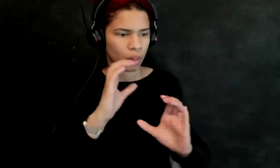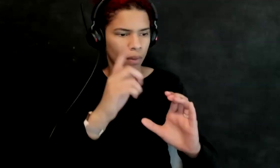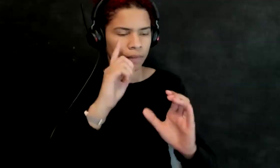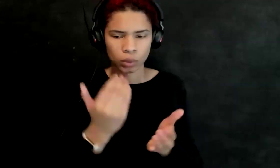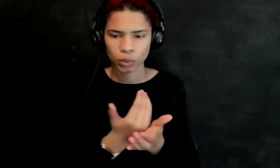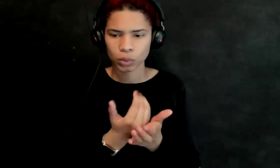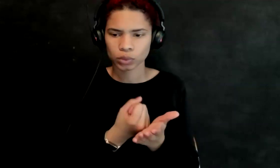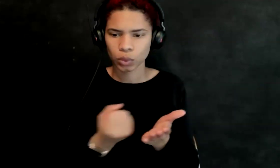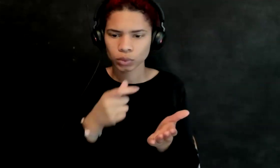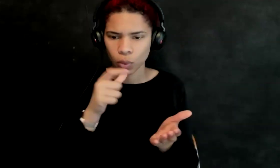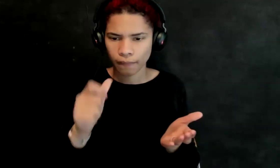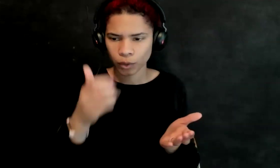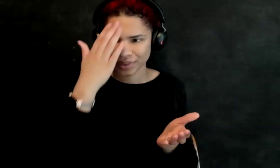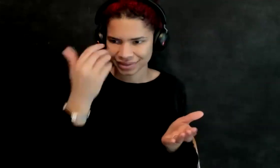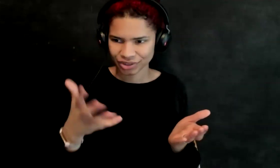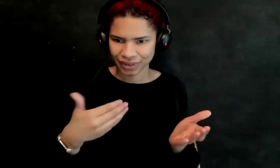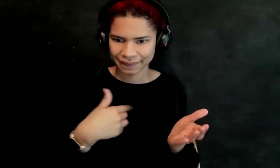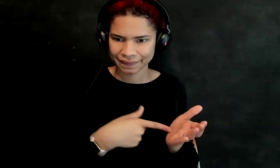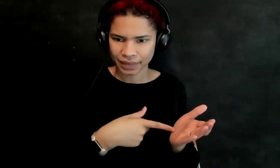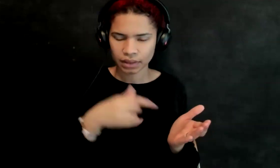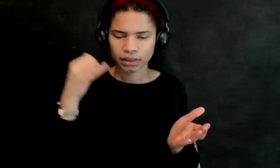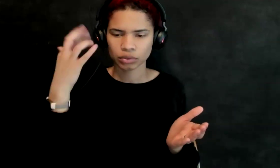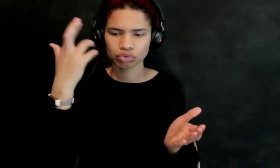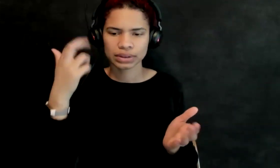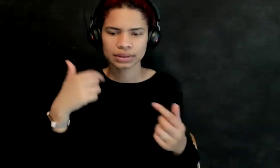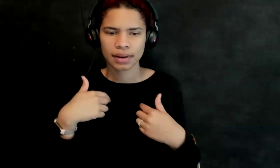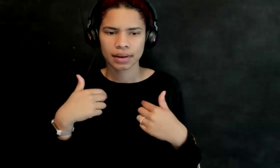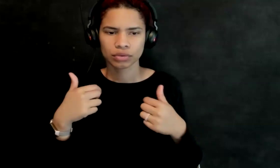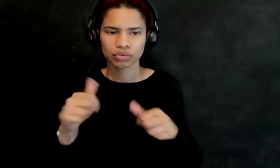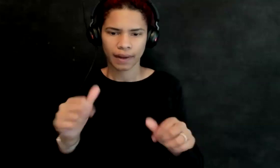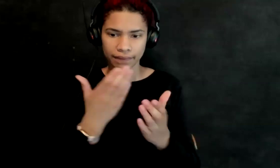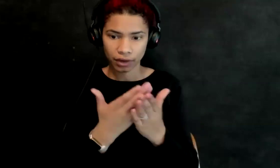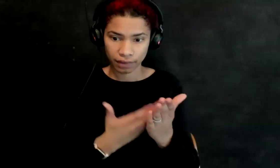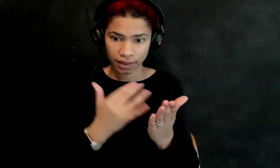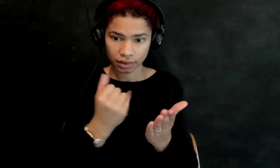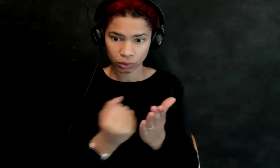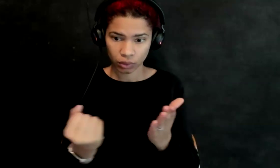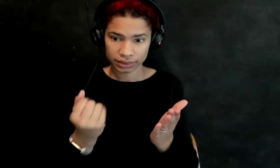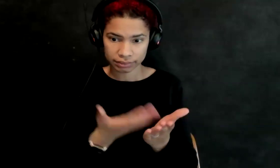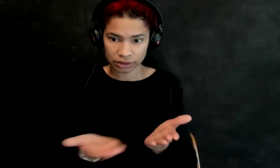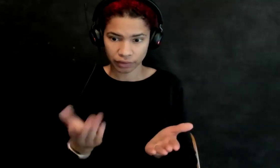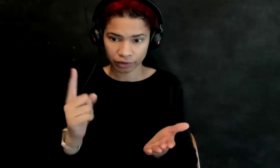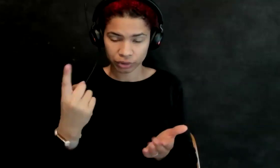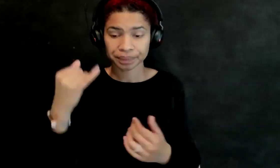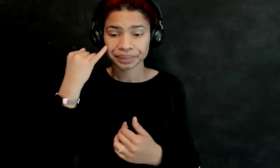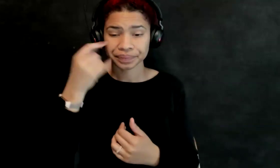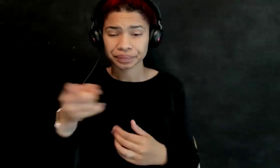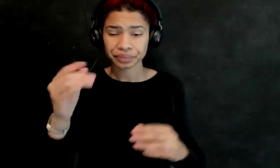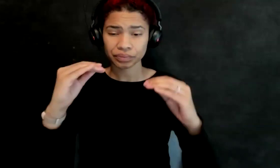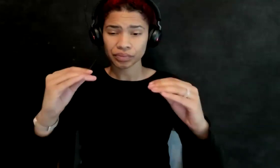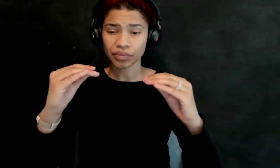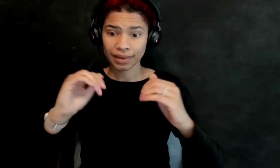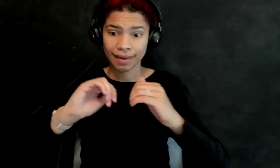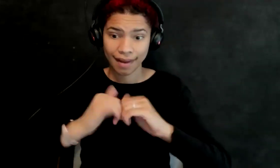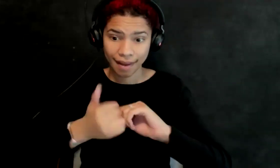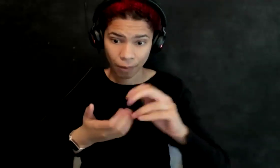because you can do so much with the sources that you have. That's why I like to look at, let's verify the source material. Now, if you're teaching your students how to do that,